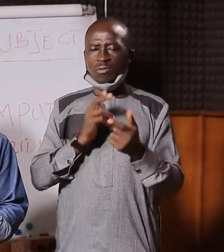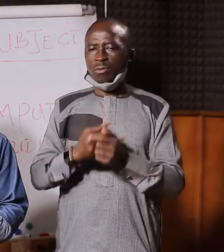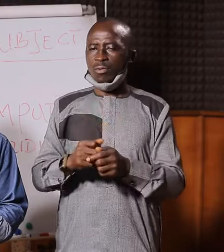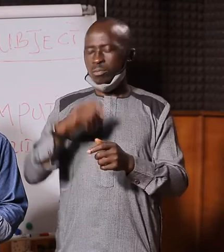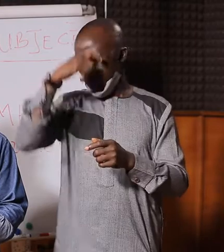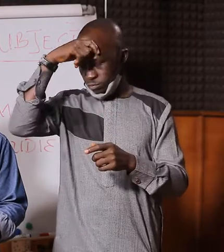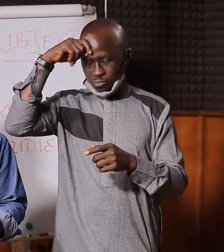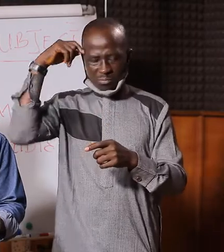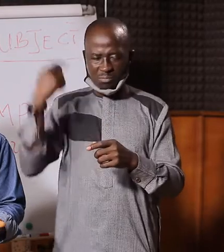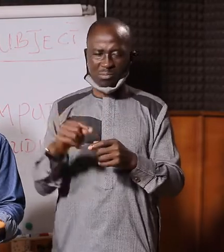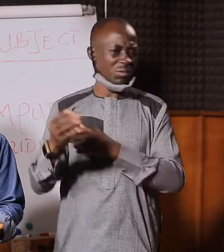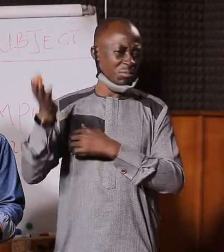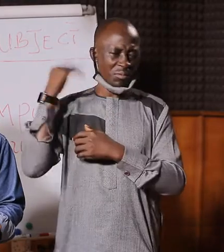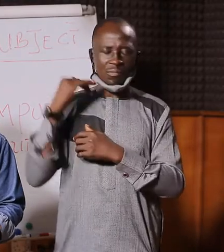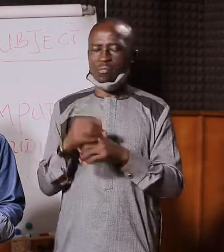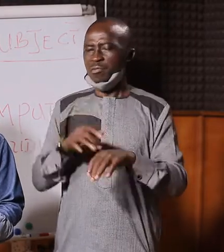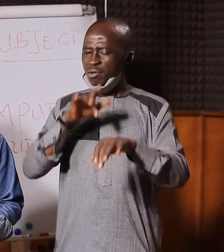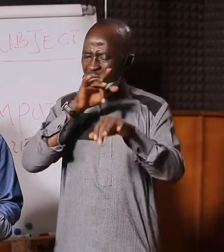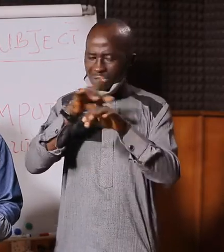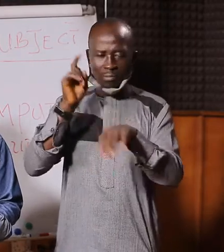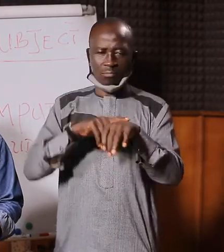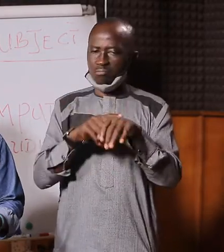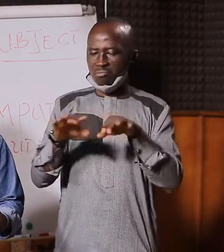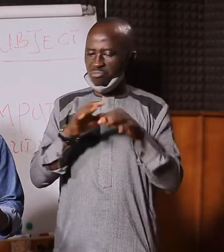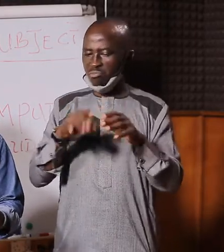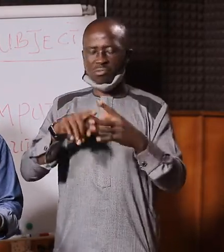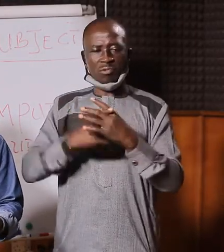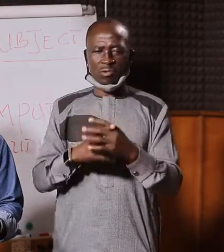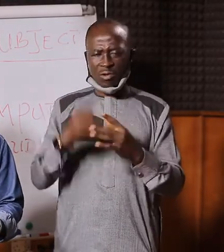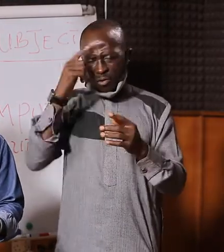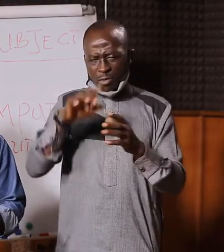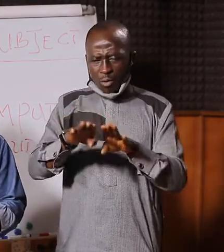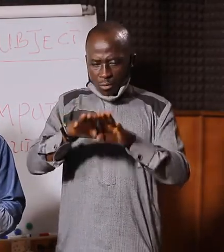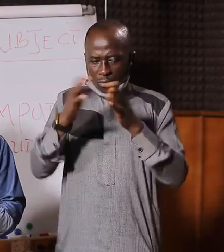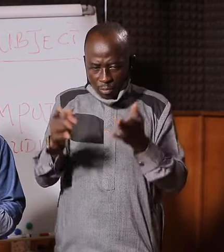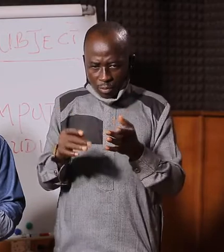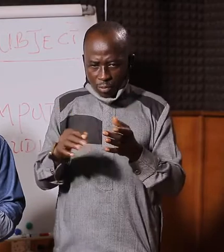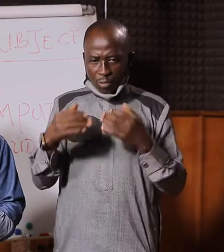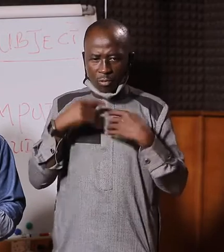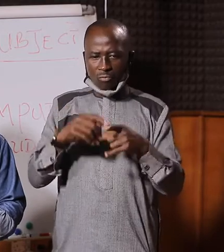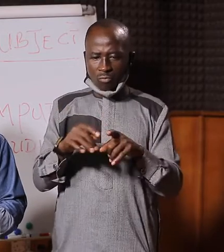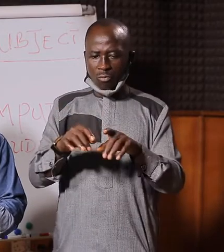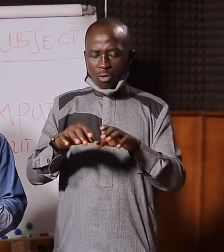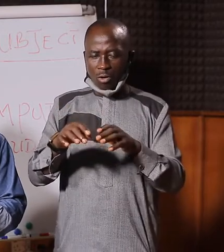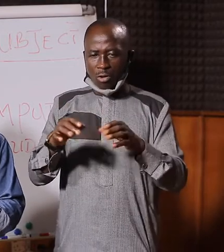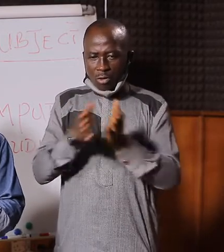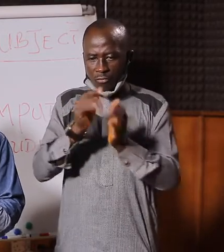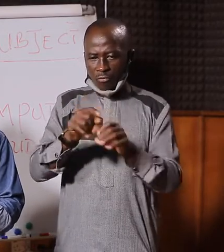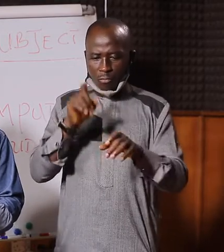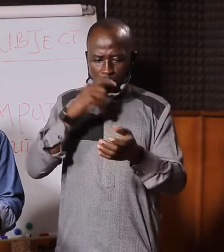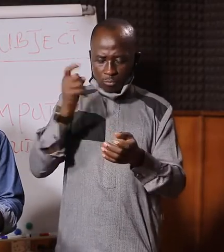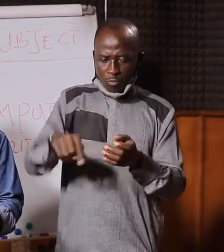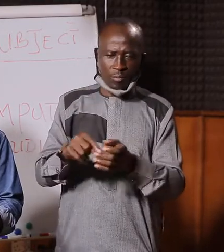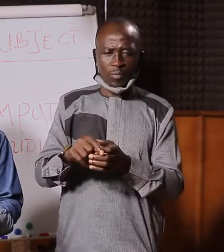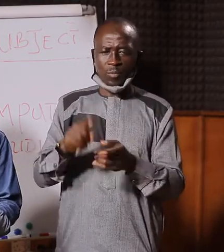of the computer, when computer came in early, you know, for you to even open a folder, you needed a command to type on your keyboard